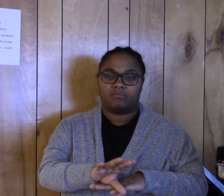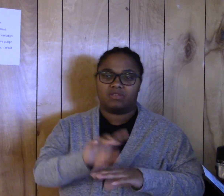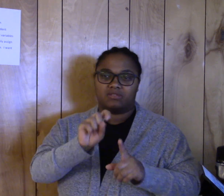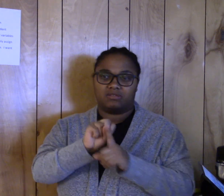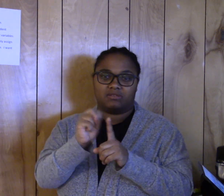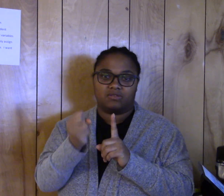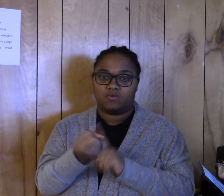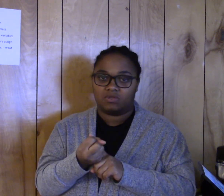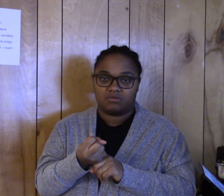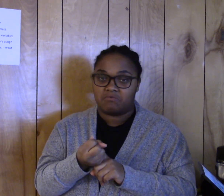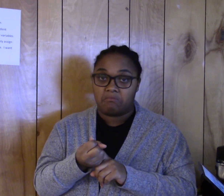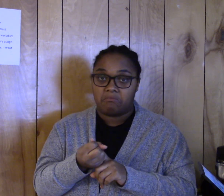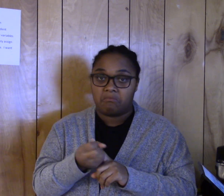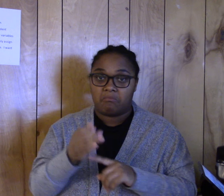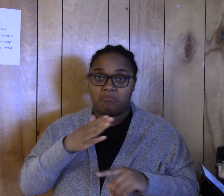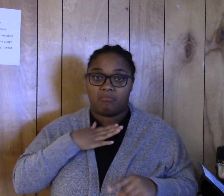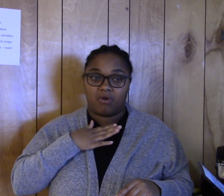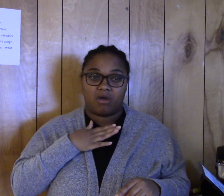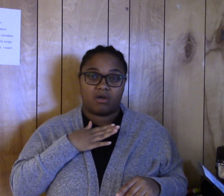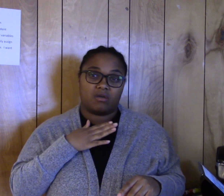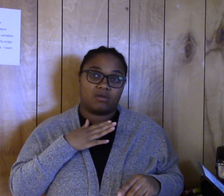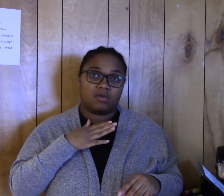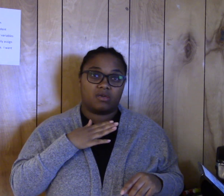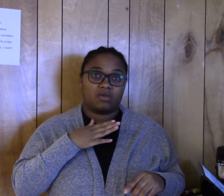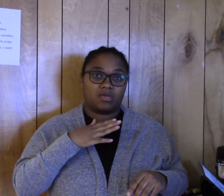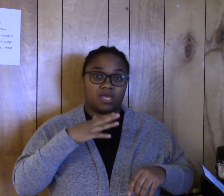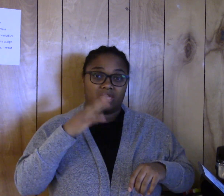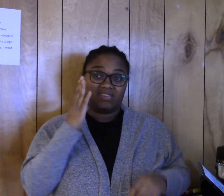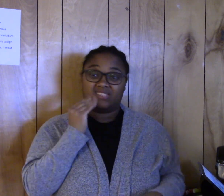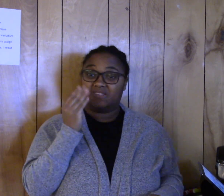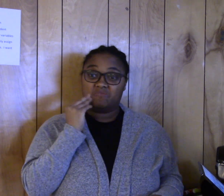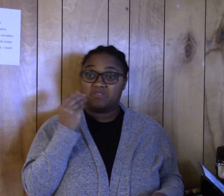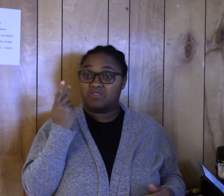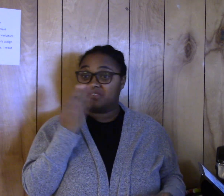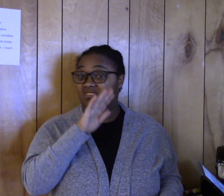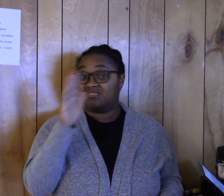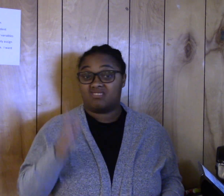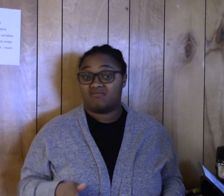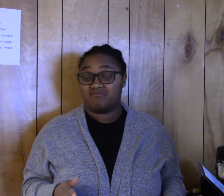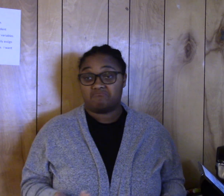this. I'd never seen this kind of stuff, at least not up close.